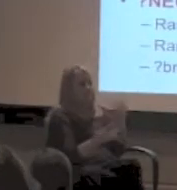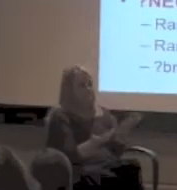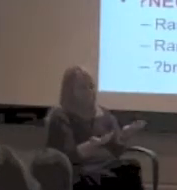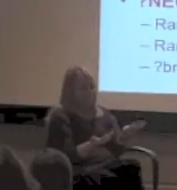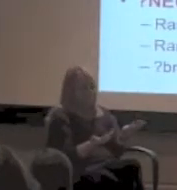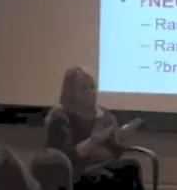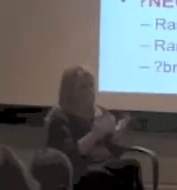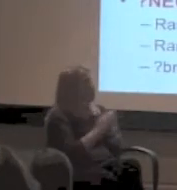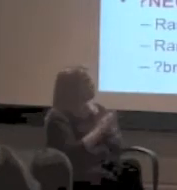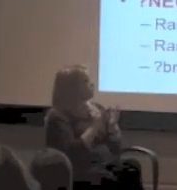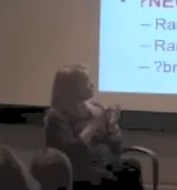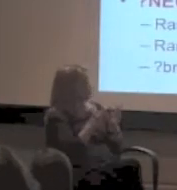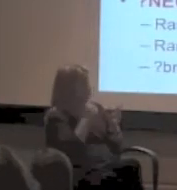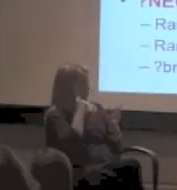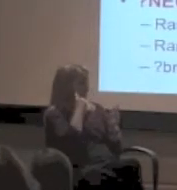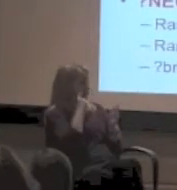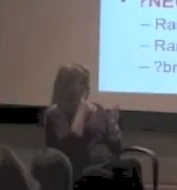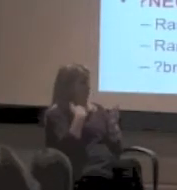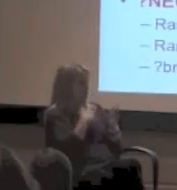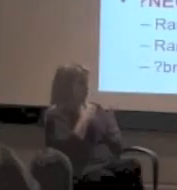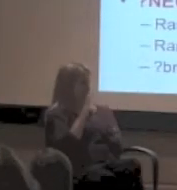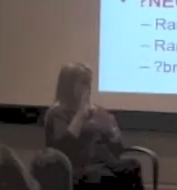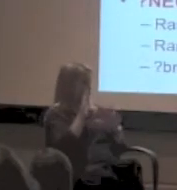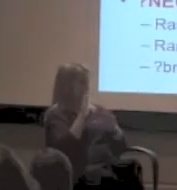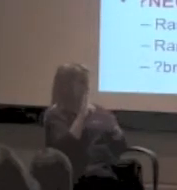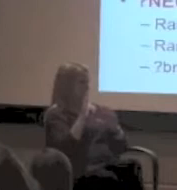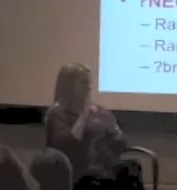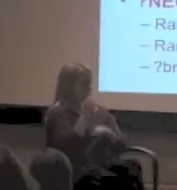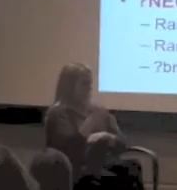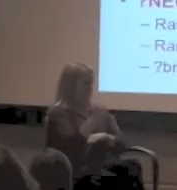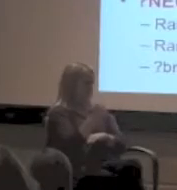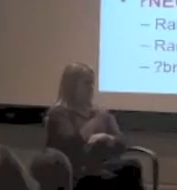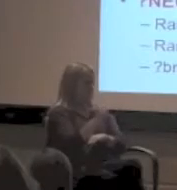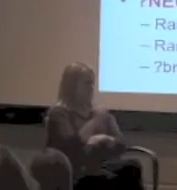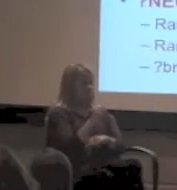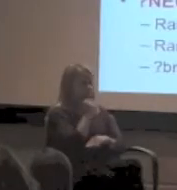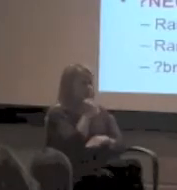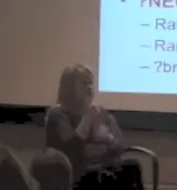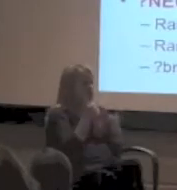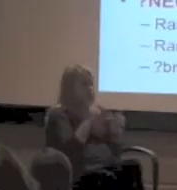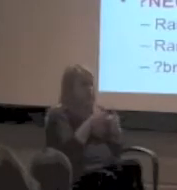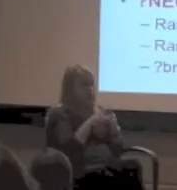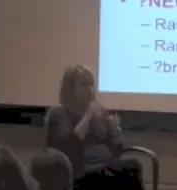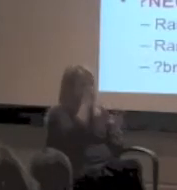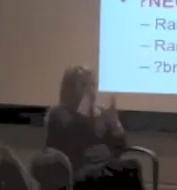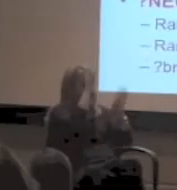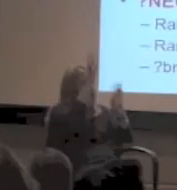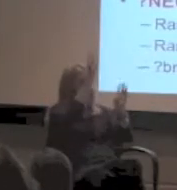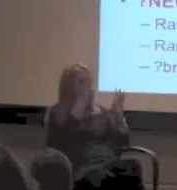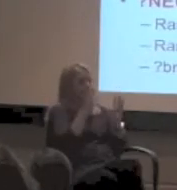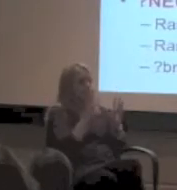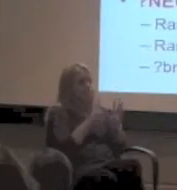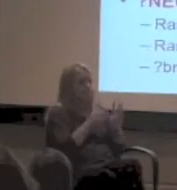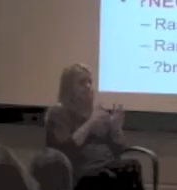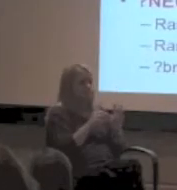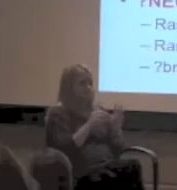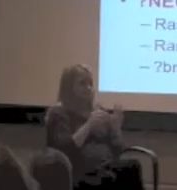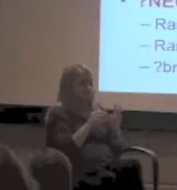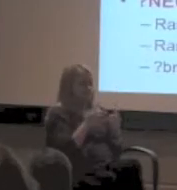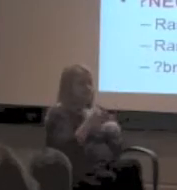hesitant, we're not trying to make our golf game or anything. This is a major serious issue. So